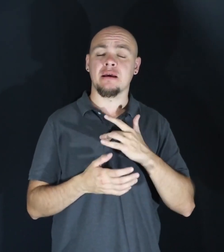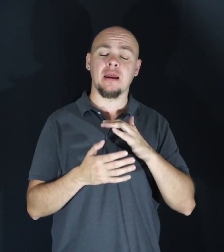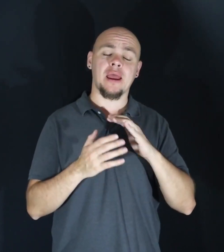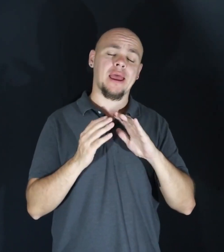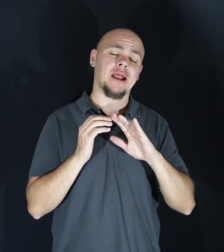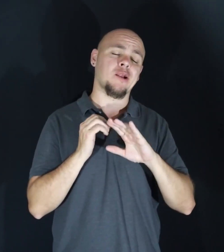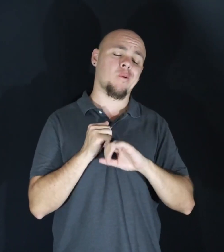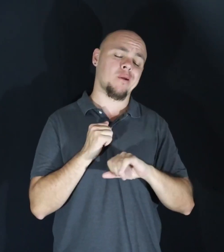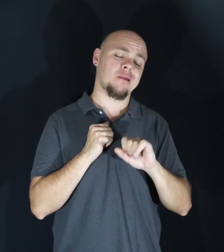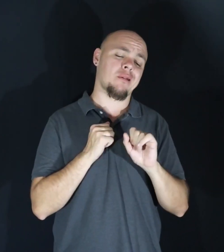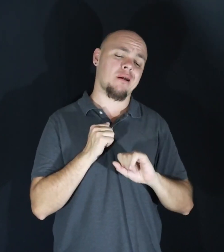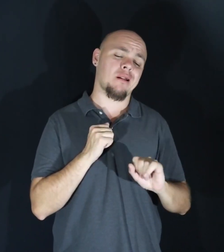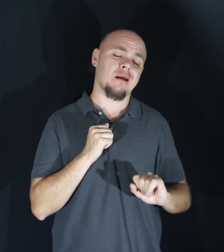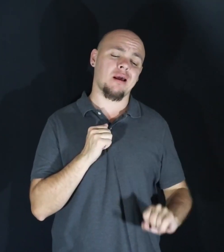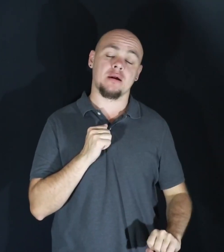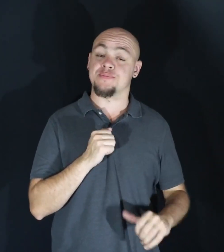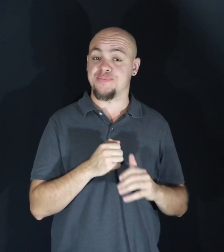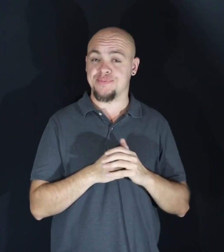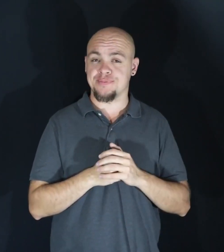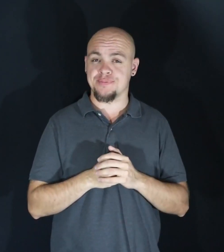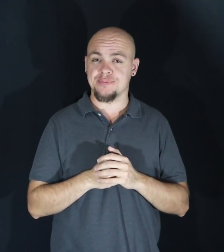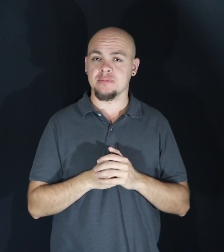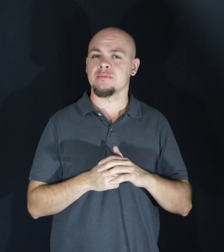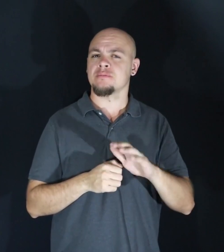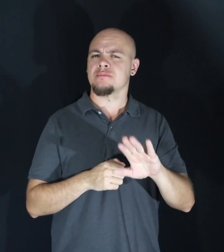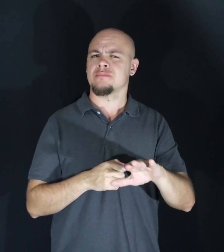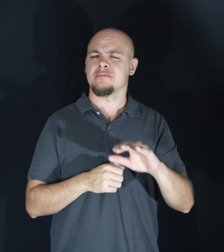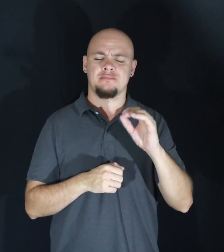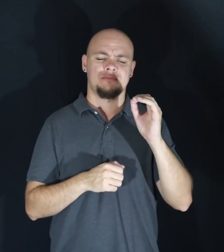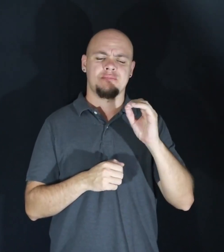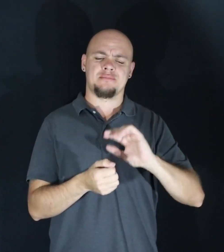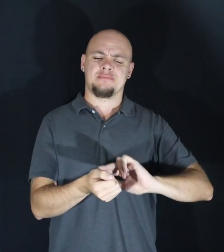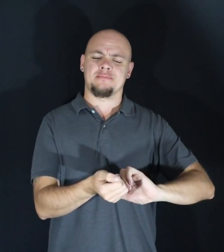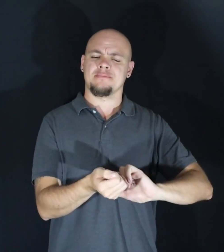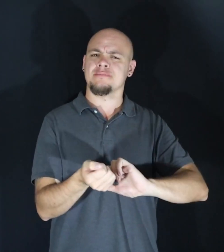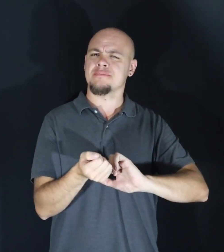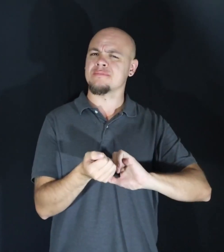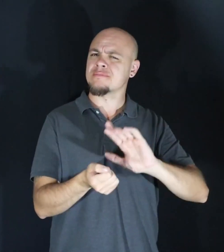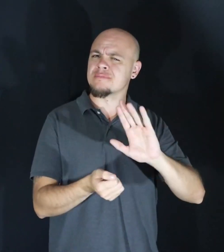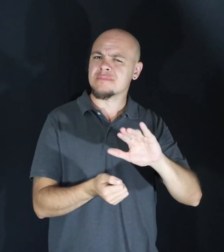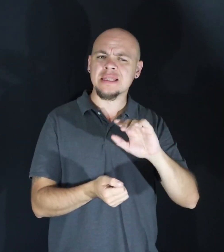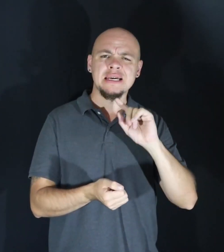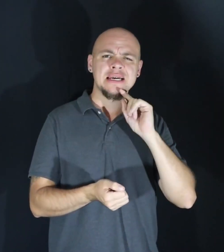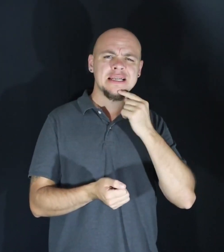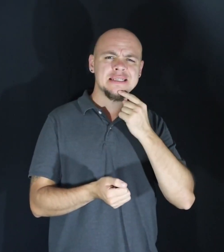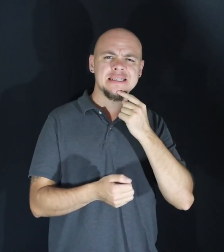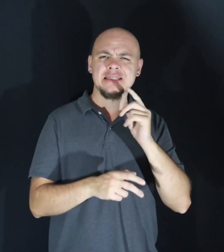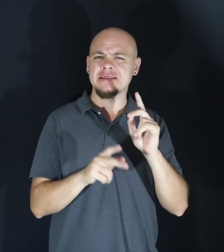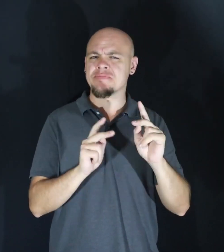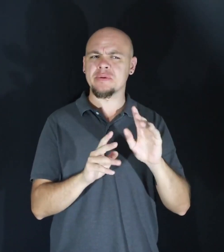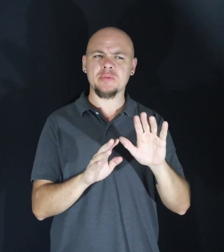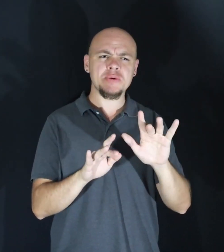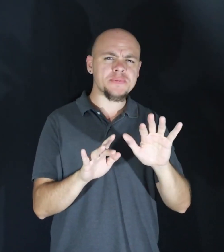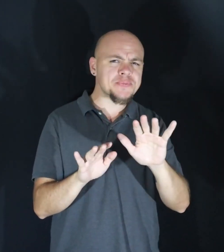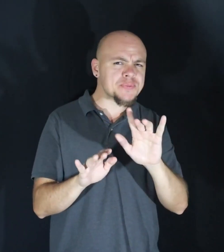on and on. So let's do a quick temperature check. Where are my fellow intensives?